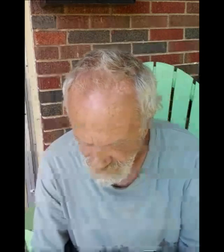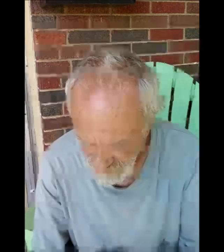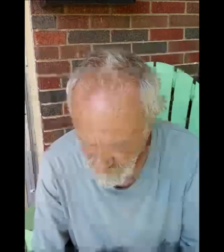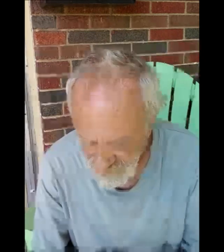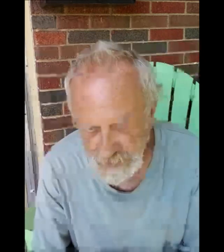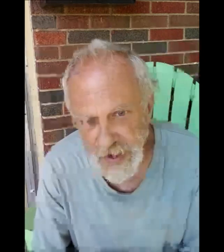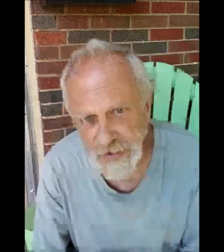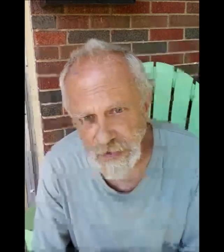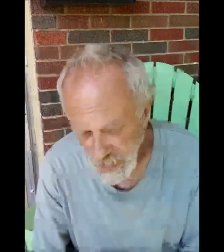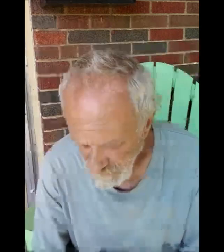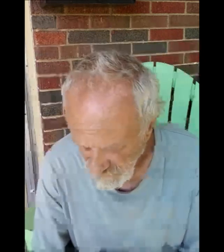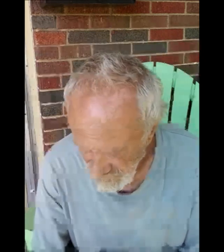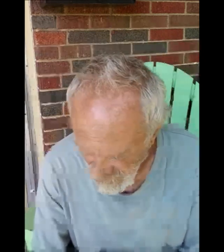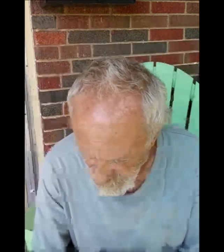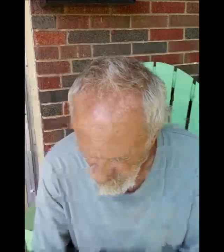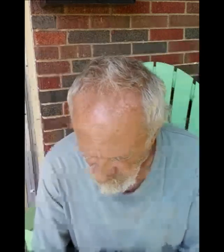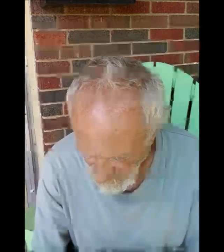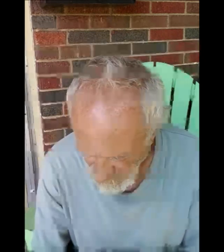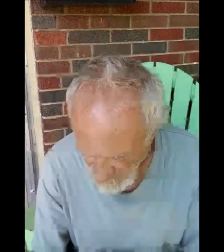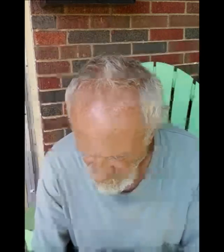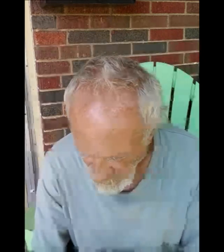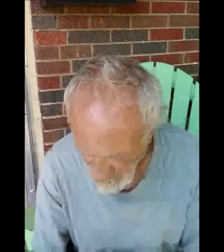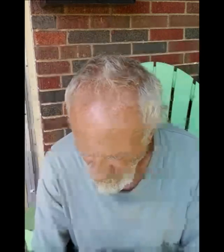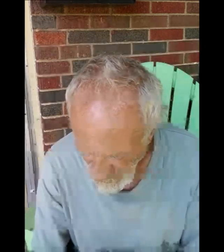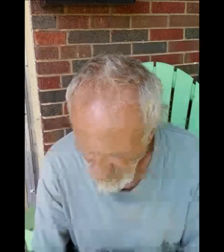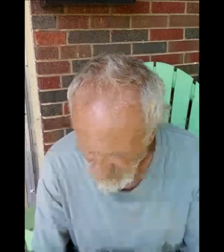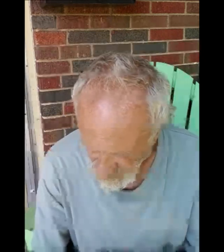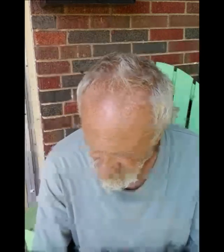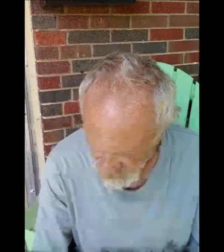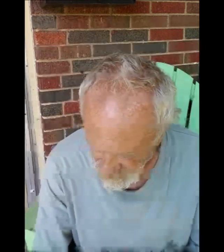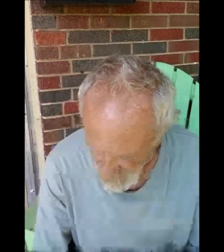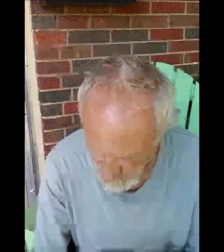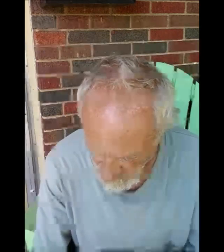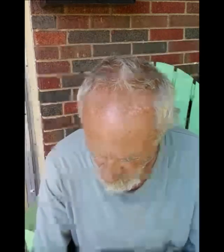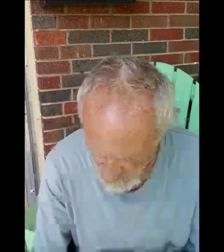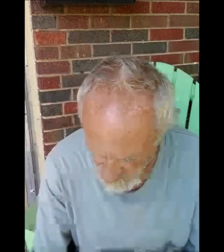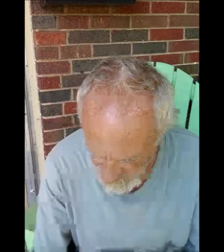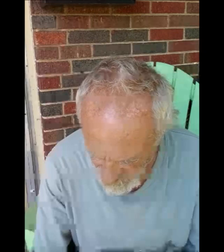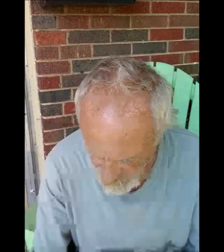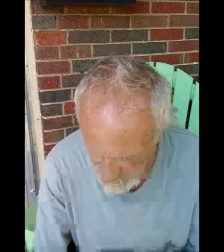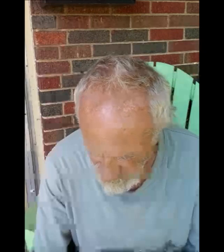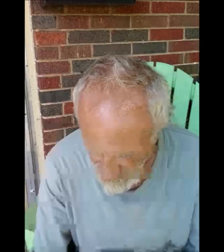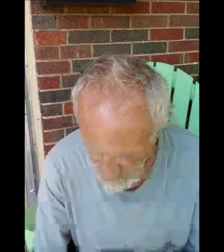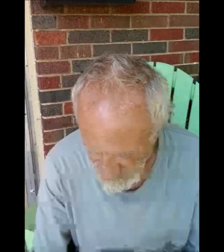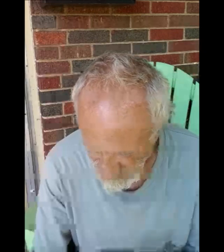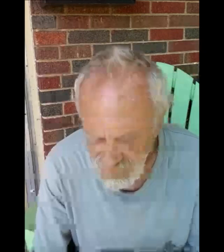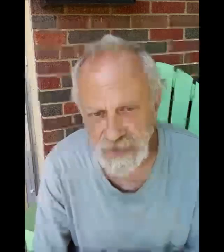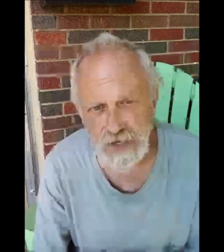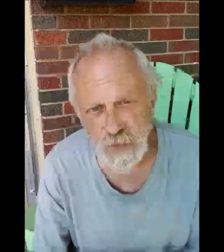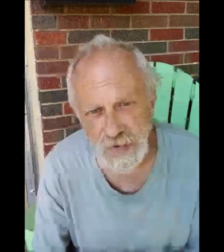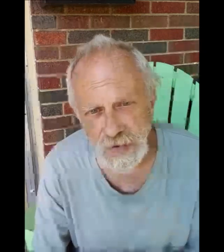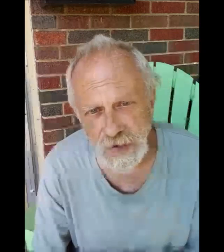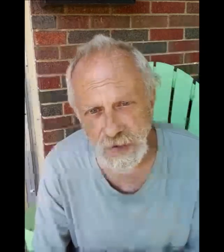thinks with his mind, but an Indian thinks with his heart. And turning a thing over and over in his heart is the Indian way of